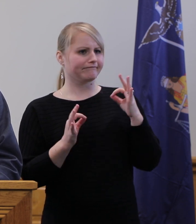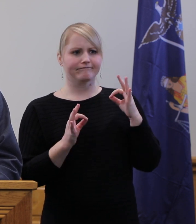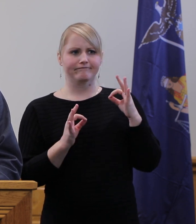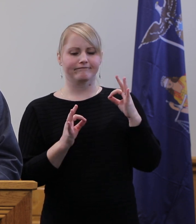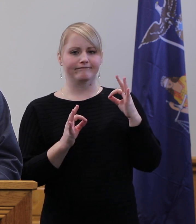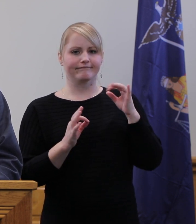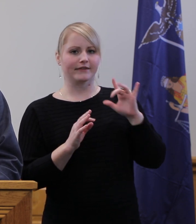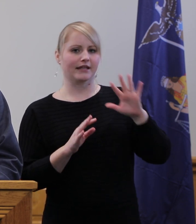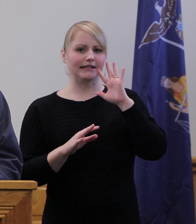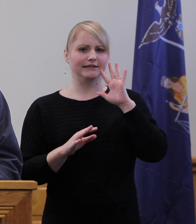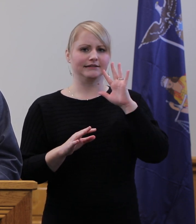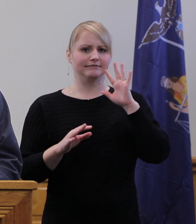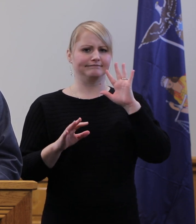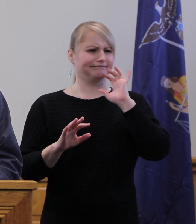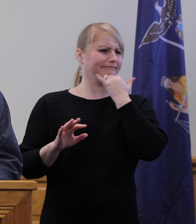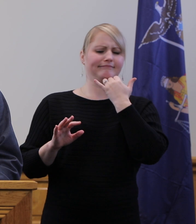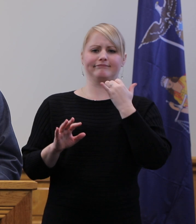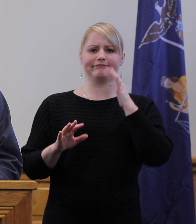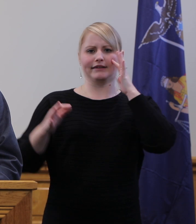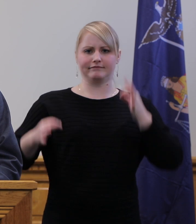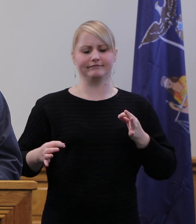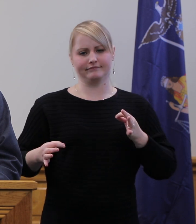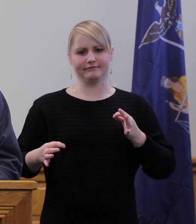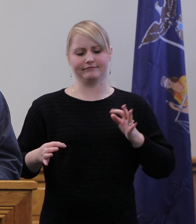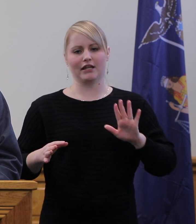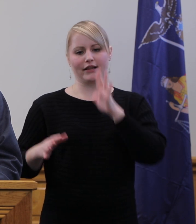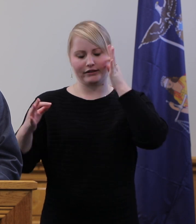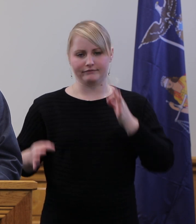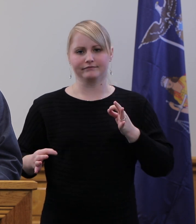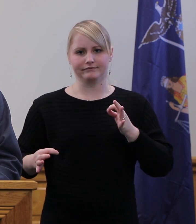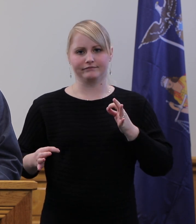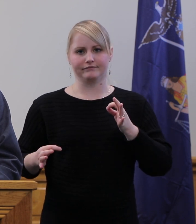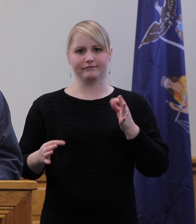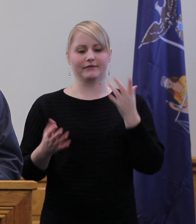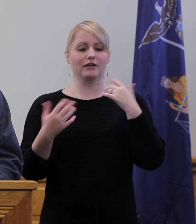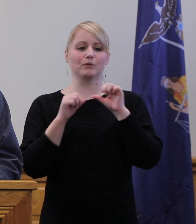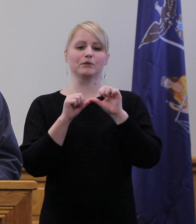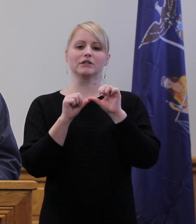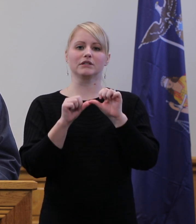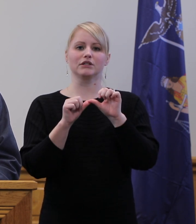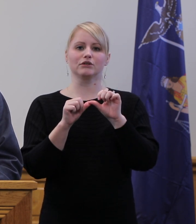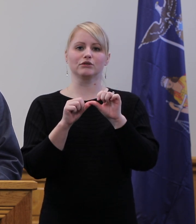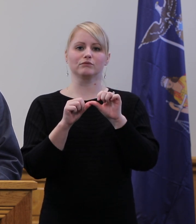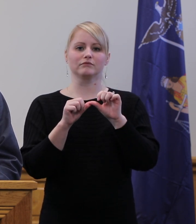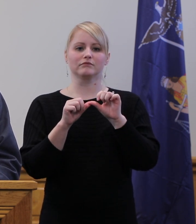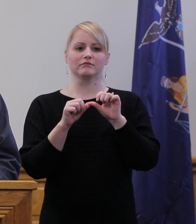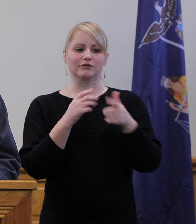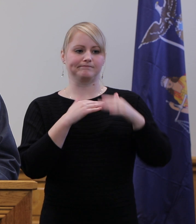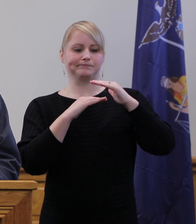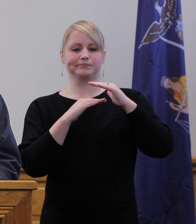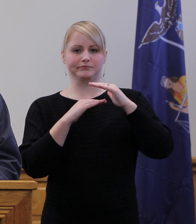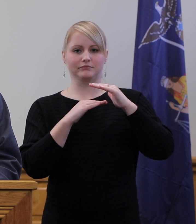thing by looking out for each other and continuing our measures to control the spread of COVID. Many families are now